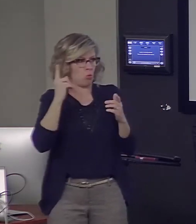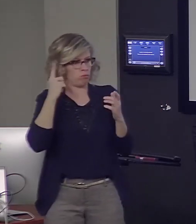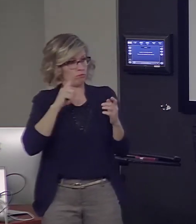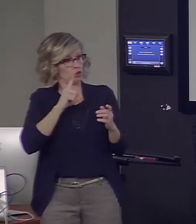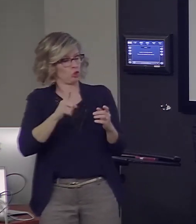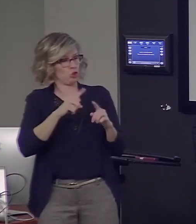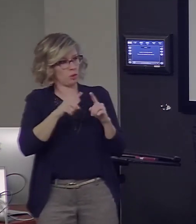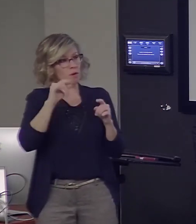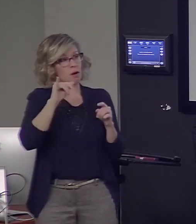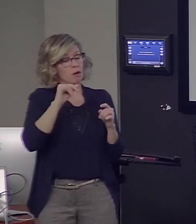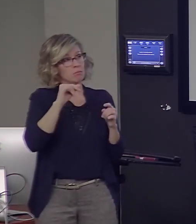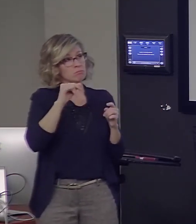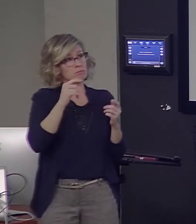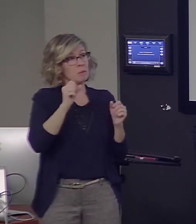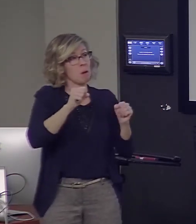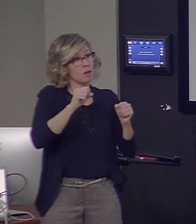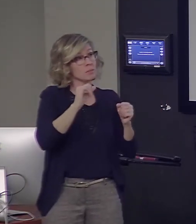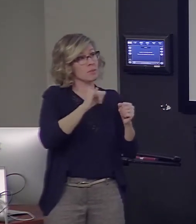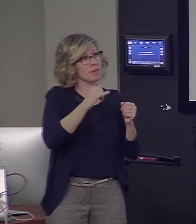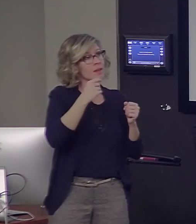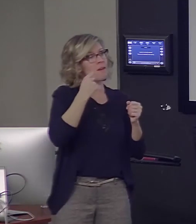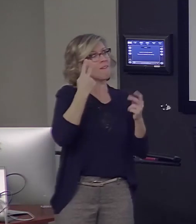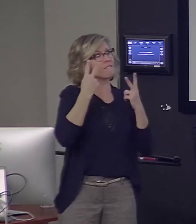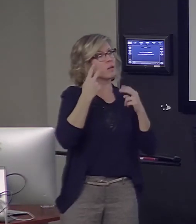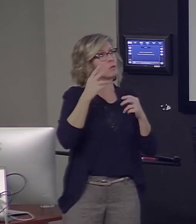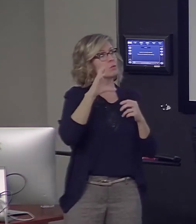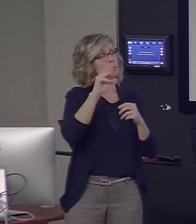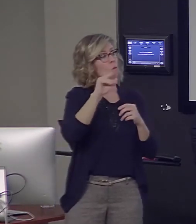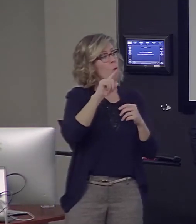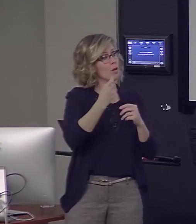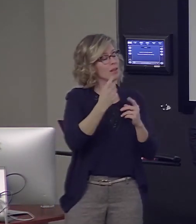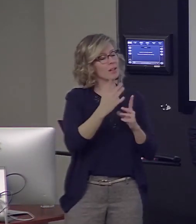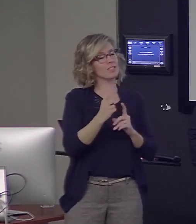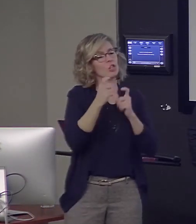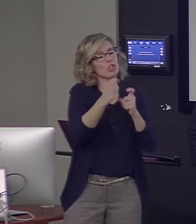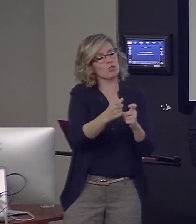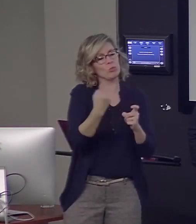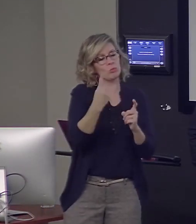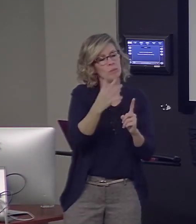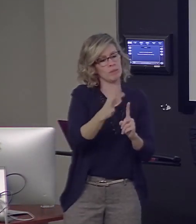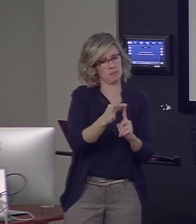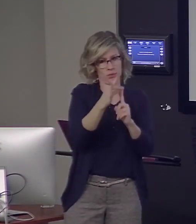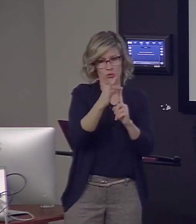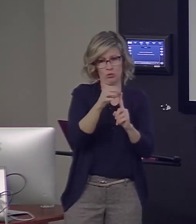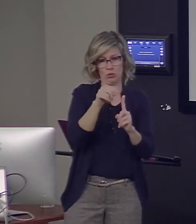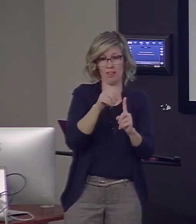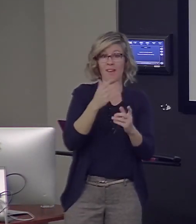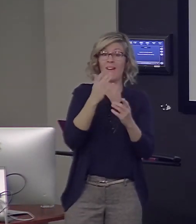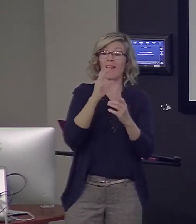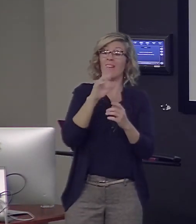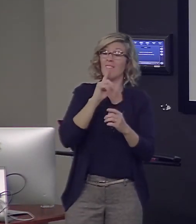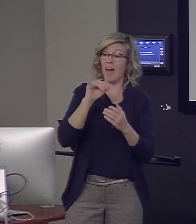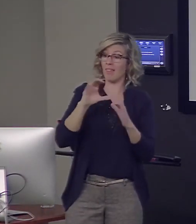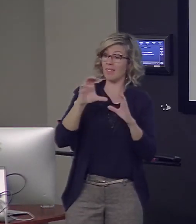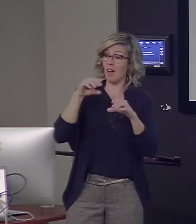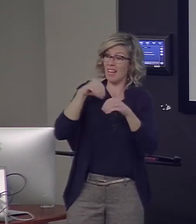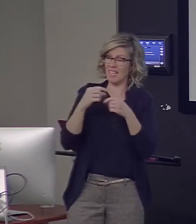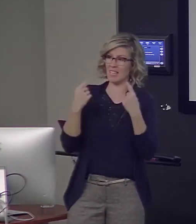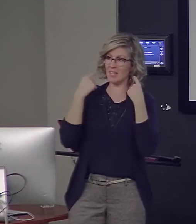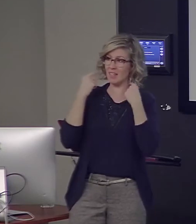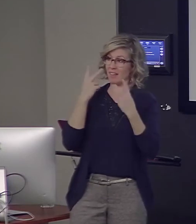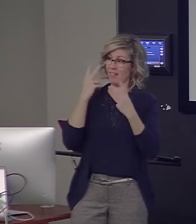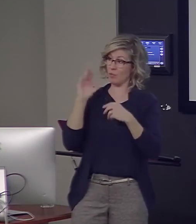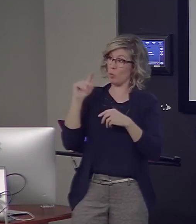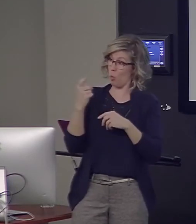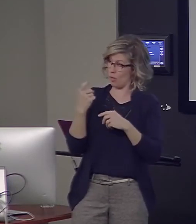some cases the visual cortex contributes something unique, right? The fact that it's being done in visual cortex changes something. We